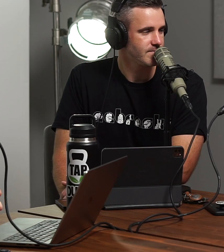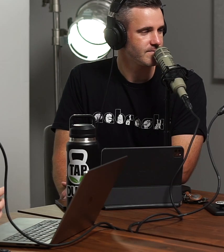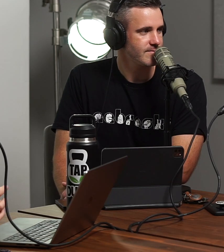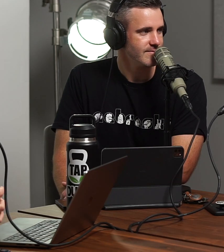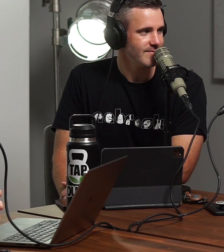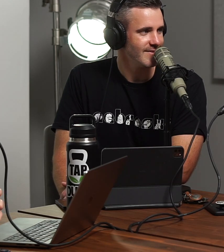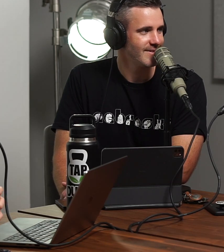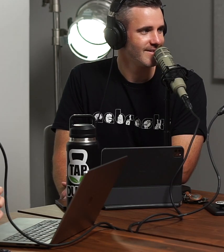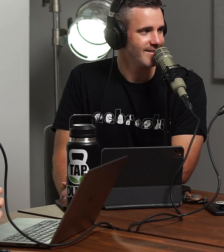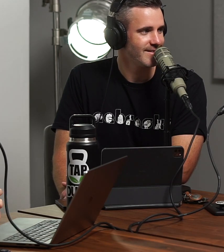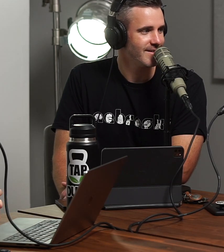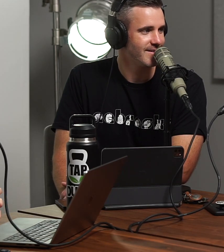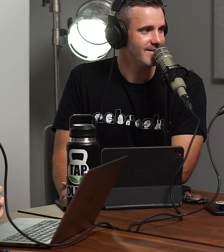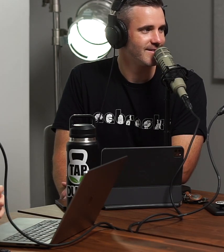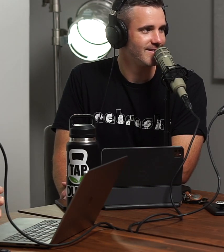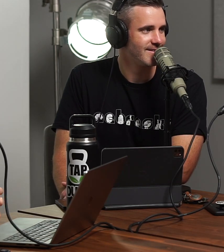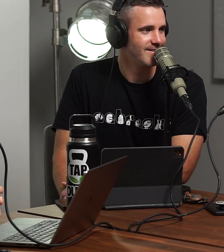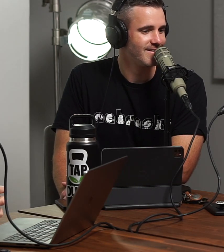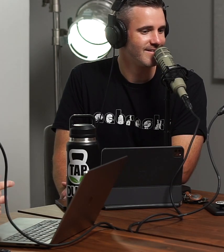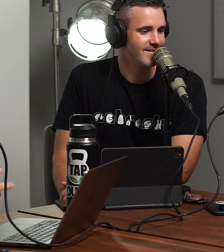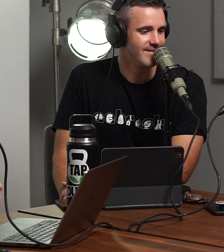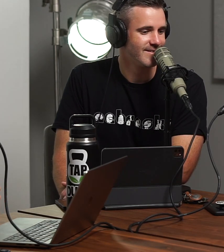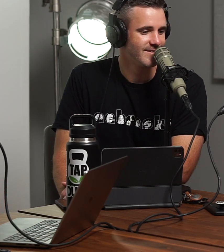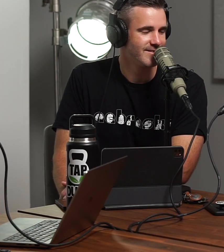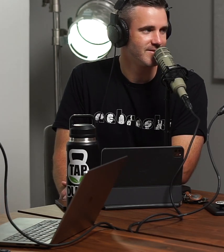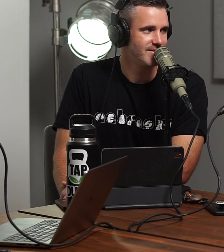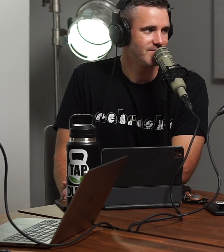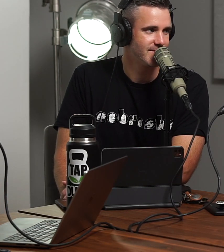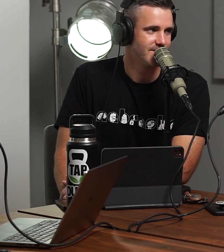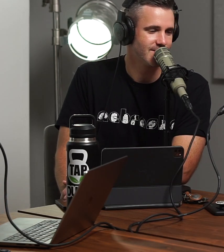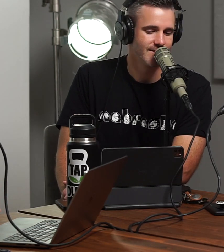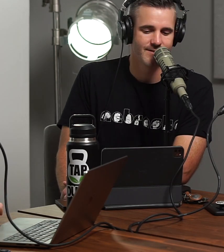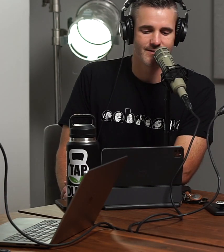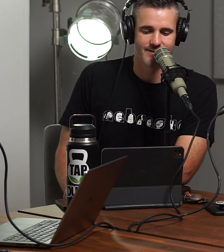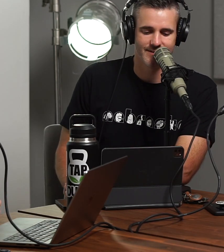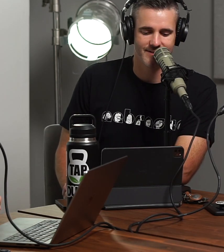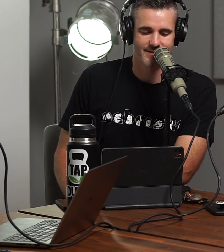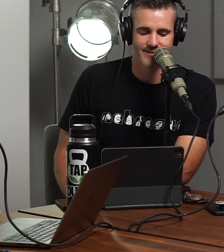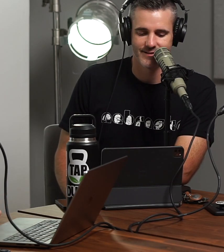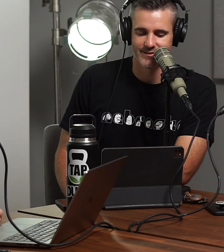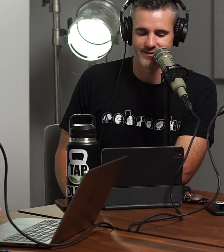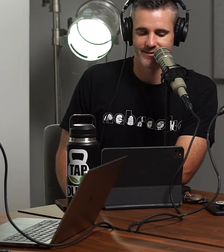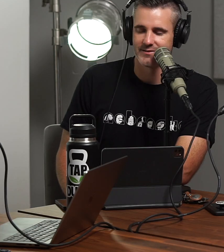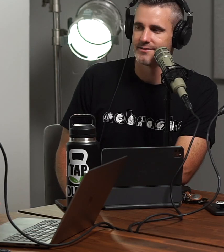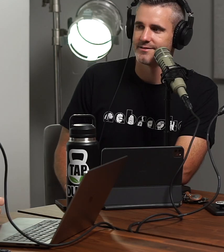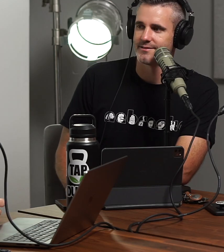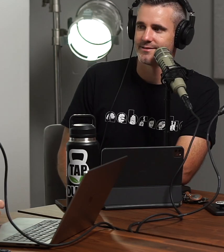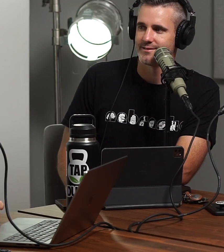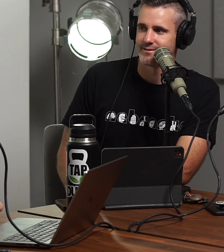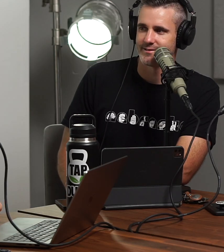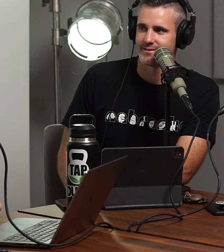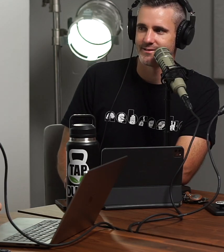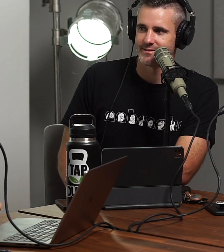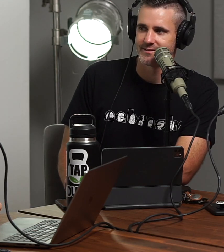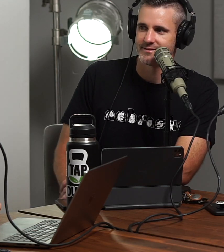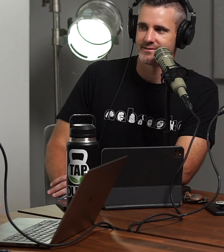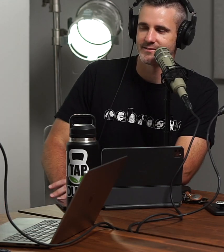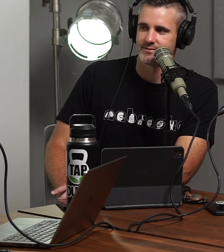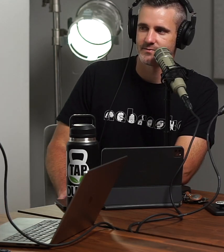we're not okay that made it sound like i thought you're a bad preacher you're not i saw the movies i saw i watched